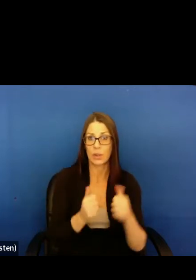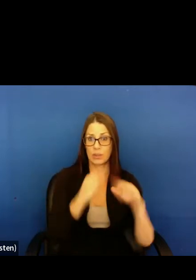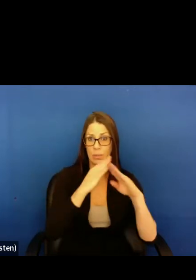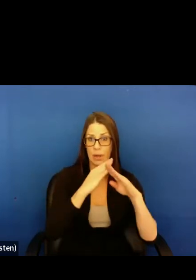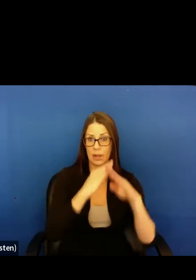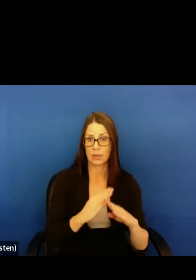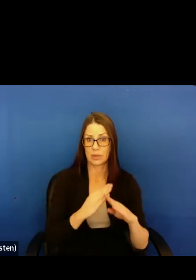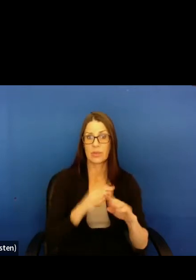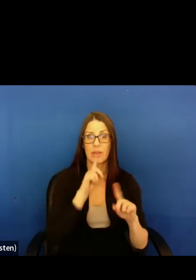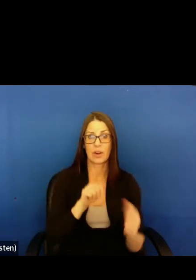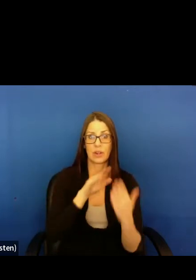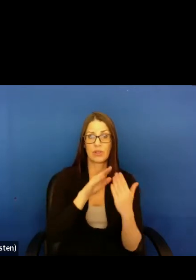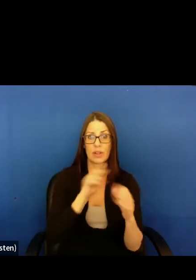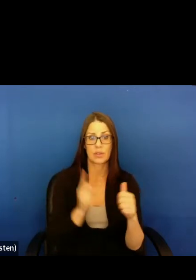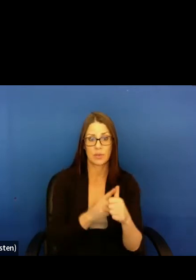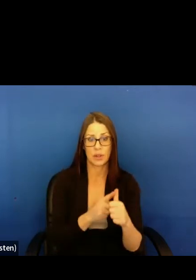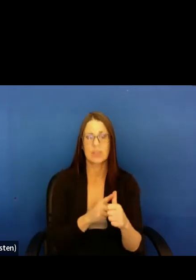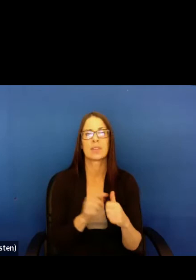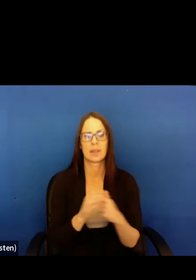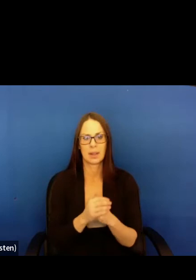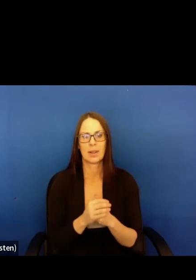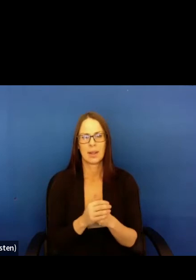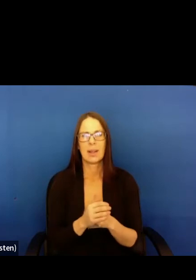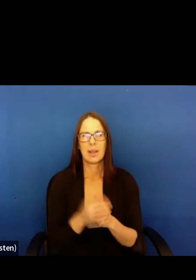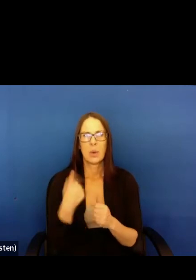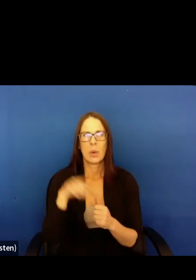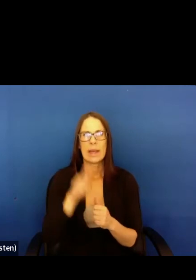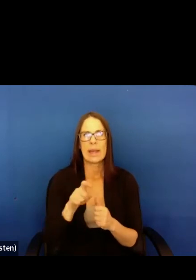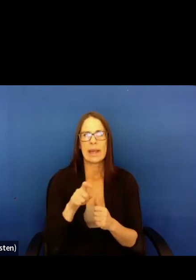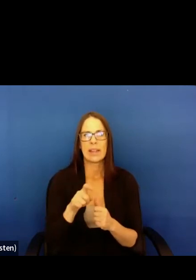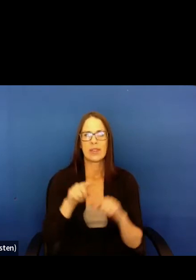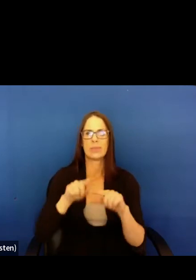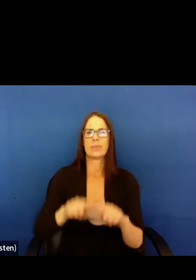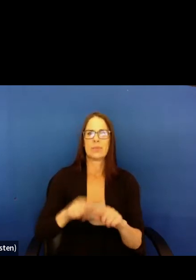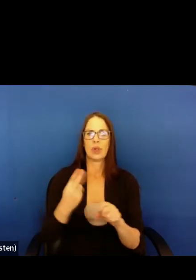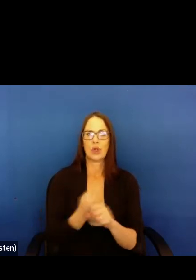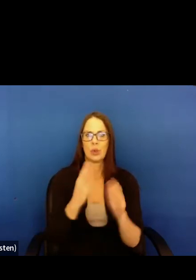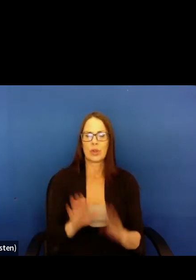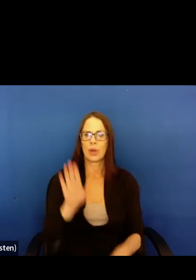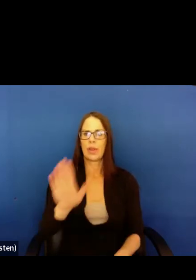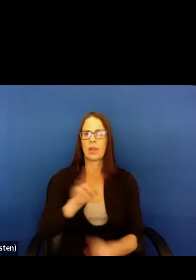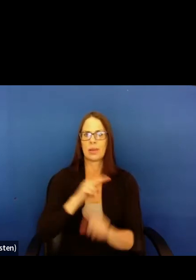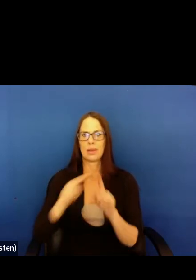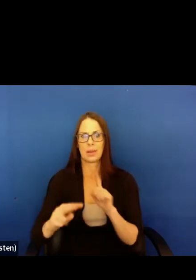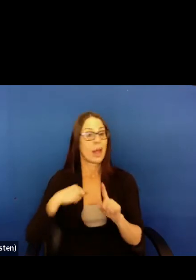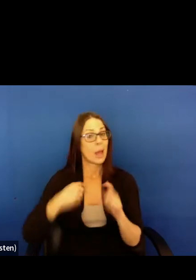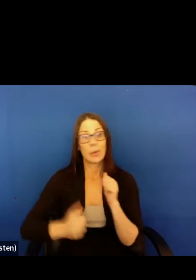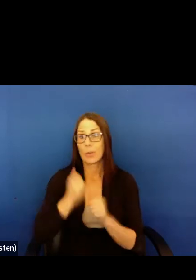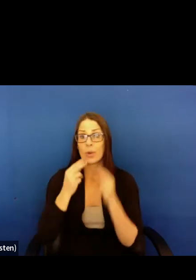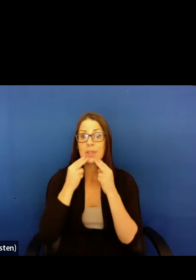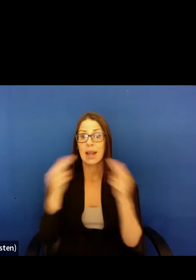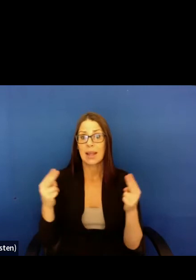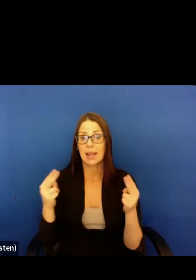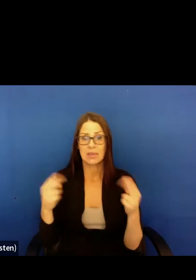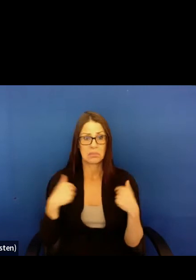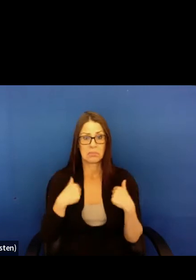the user's standpoint. That's the one thing that I'm the most naive about. I don't know, what the obstacles might be. And